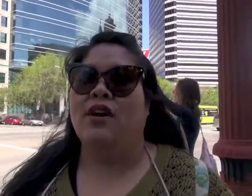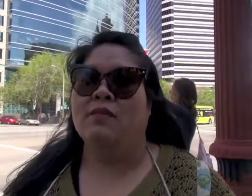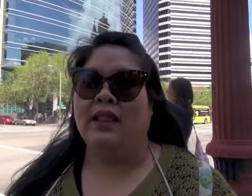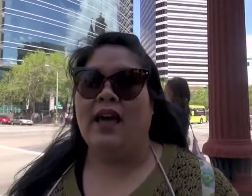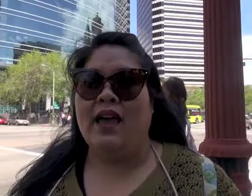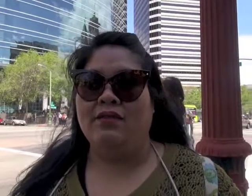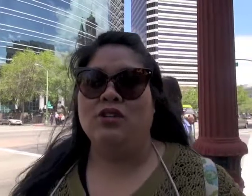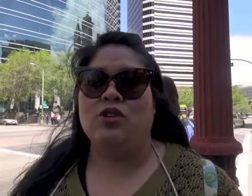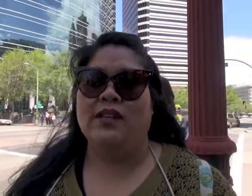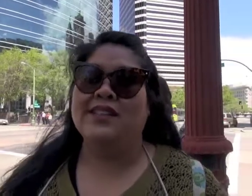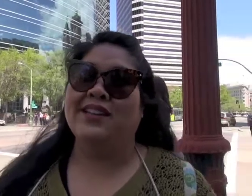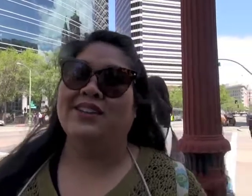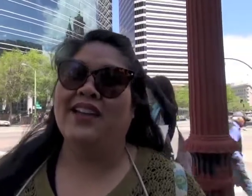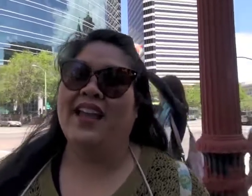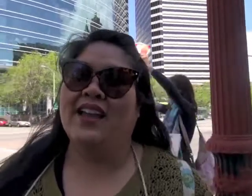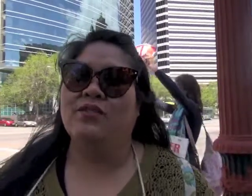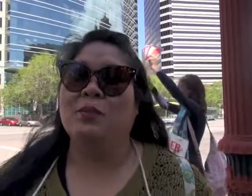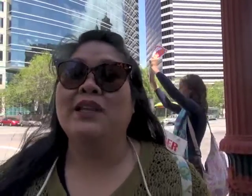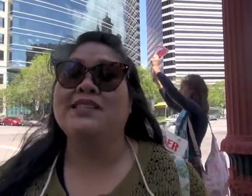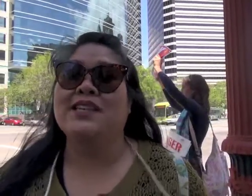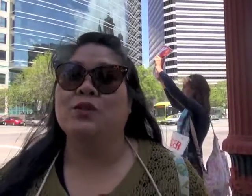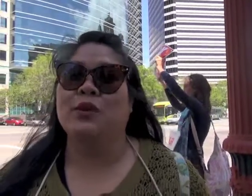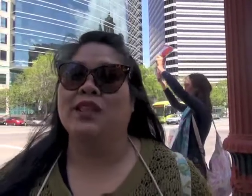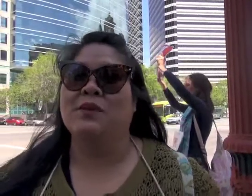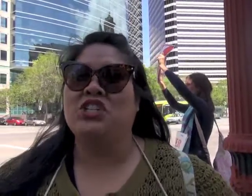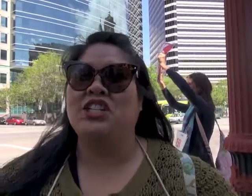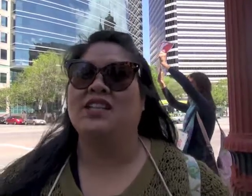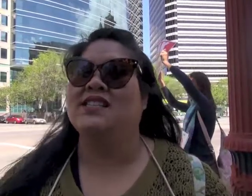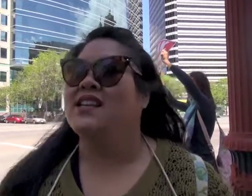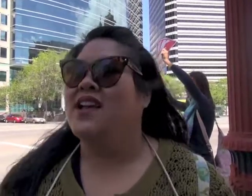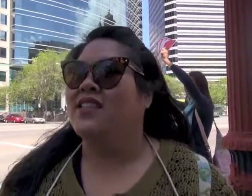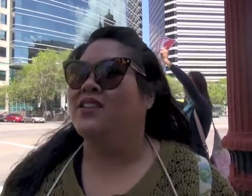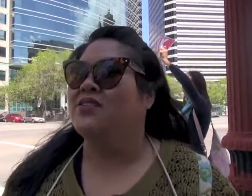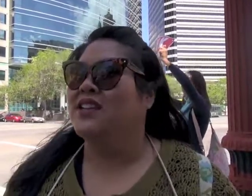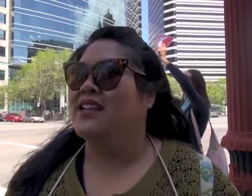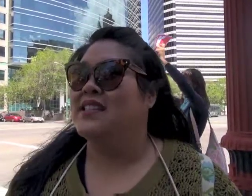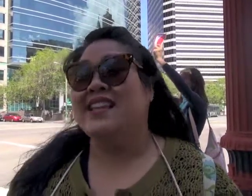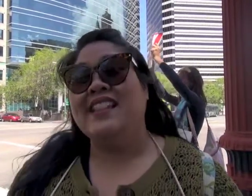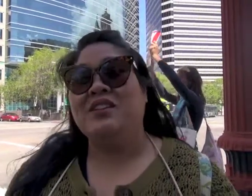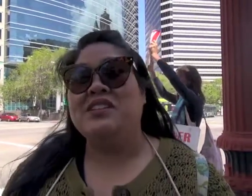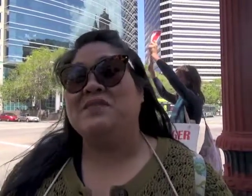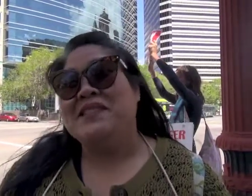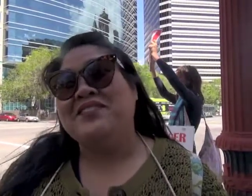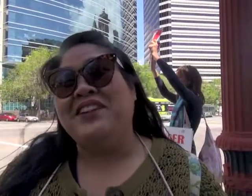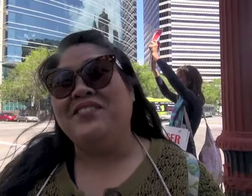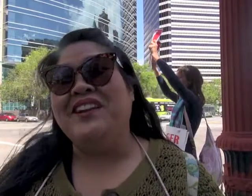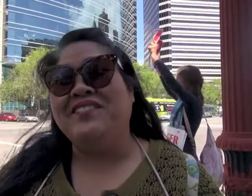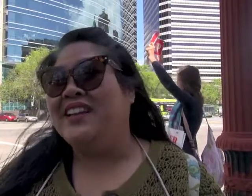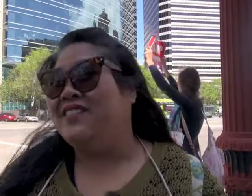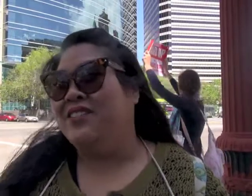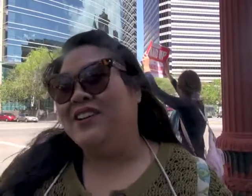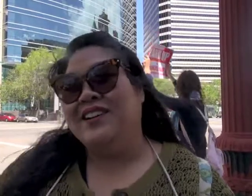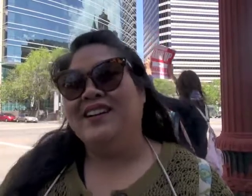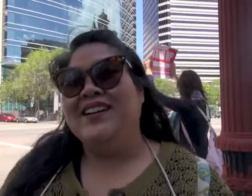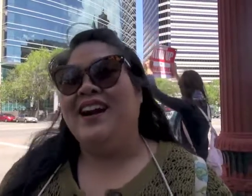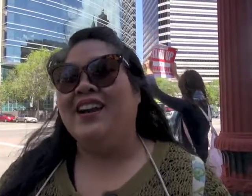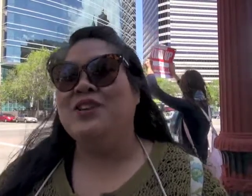the live translator and replace us with machines, and they don't realize that sign language is a little bit different. We're a